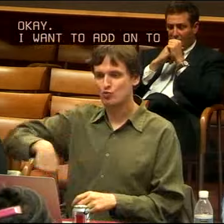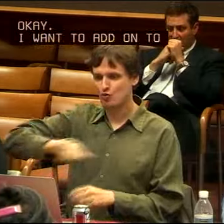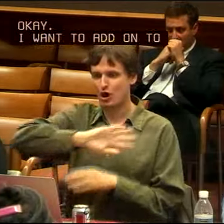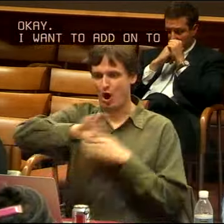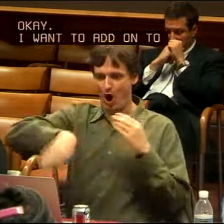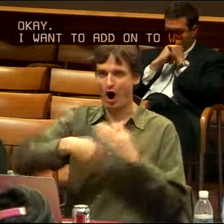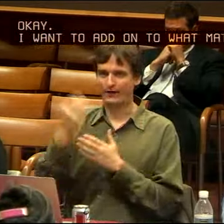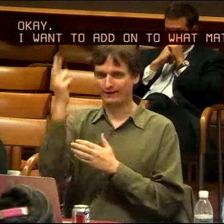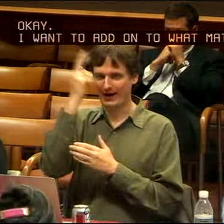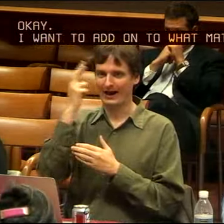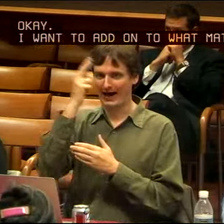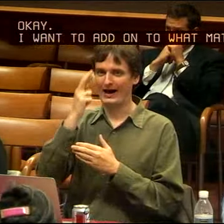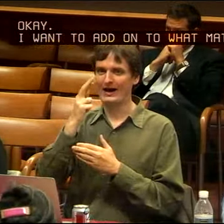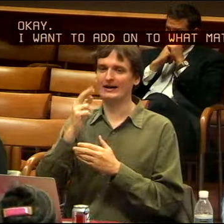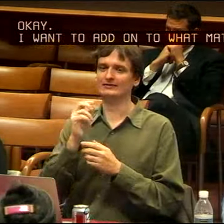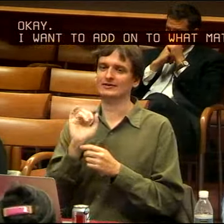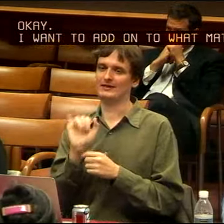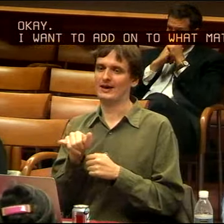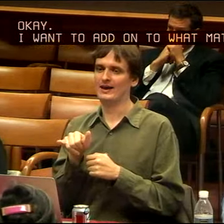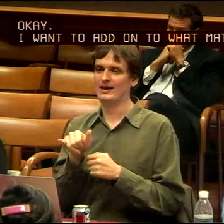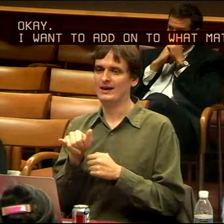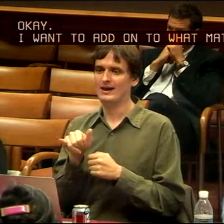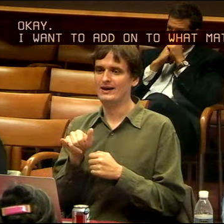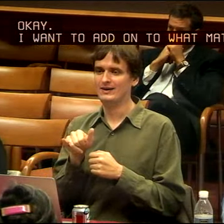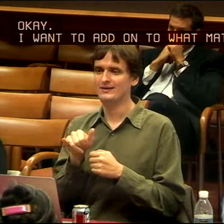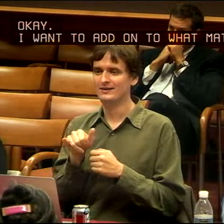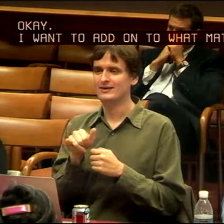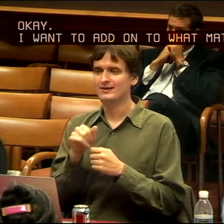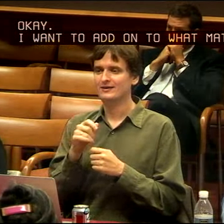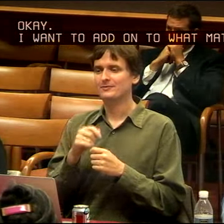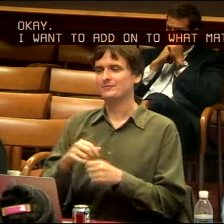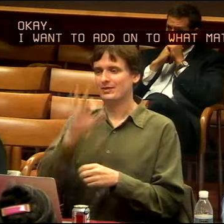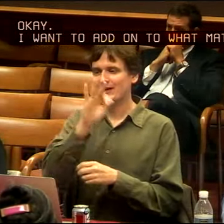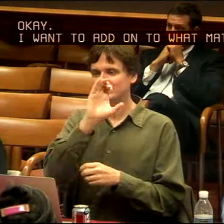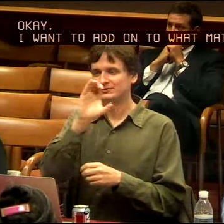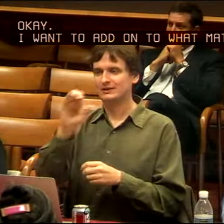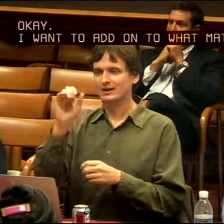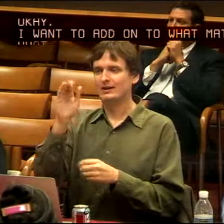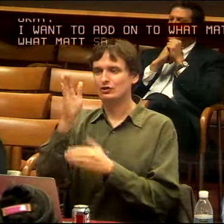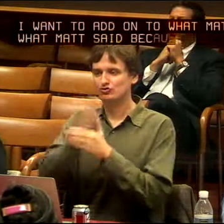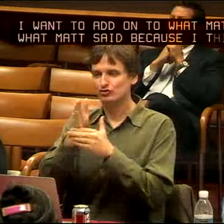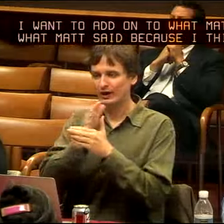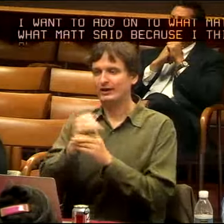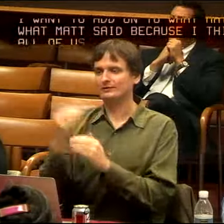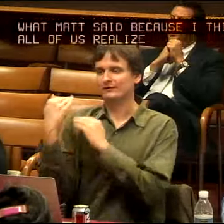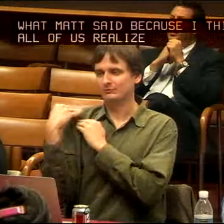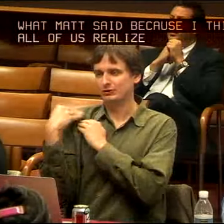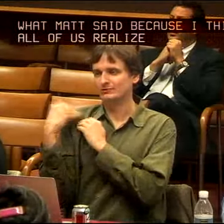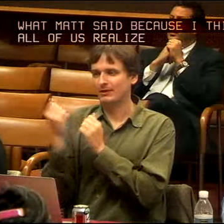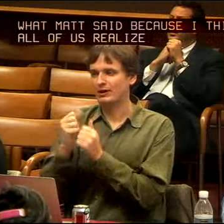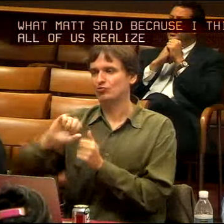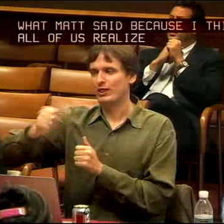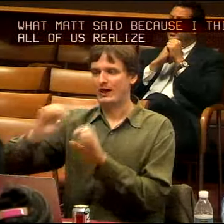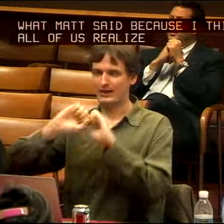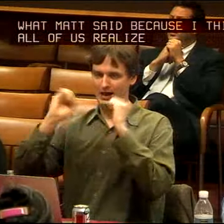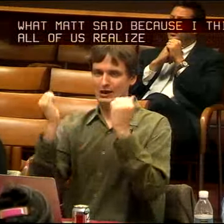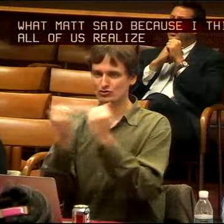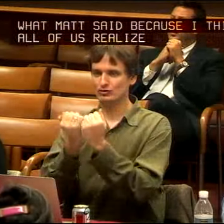had said, because I think that all of us realize that the FCC shares the